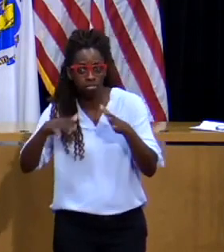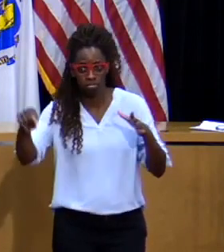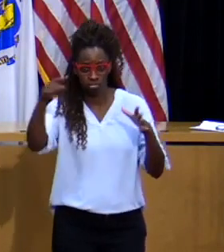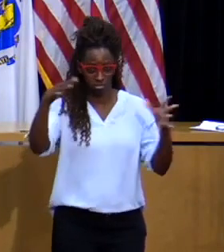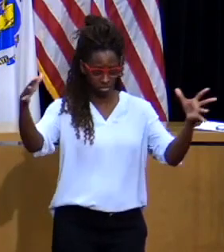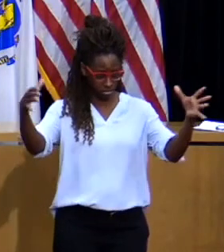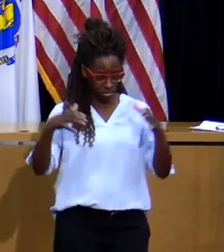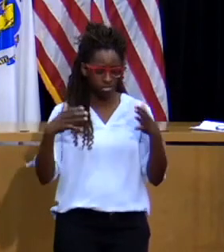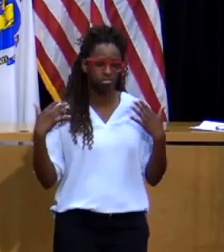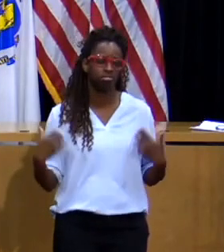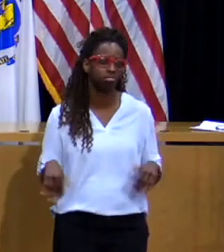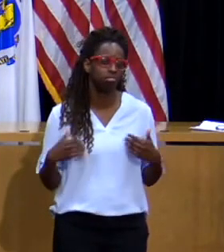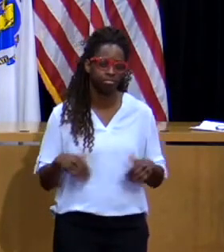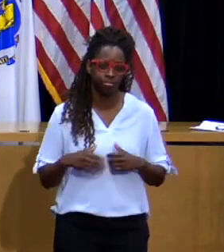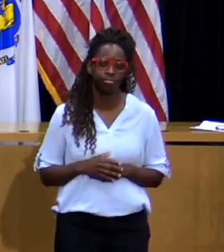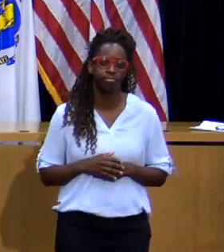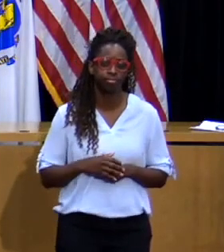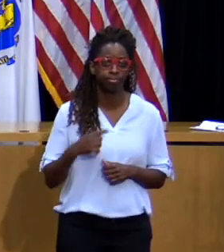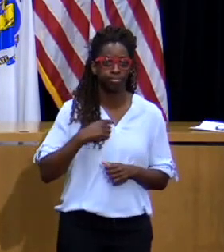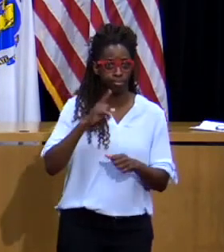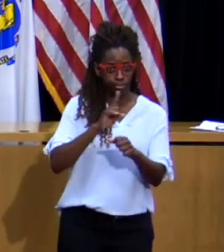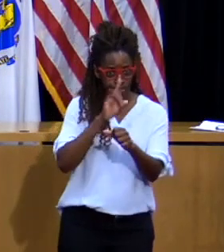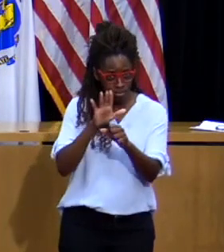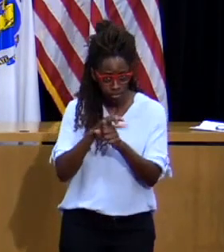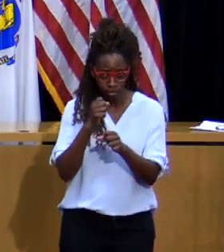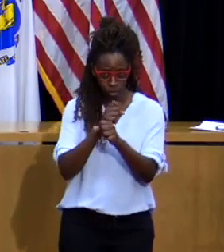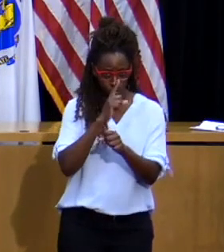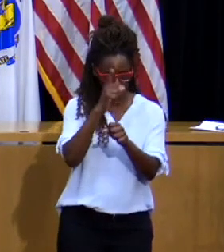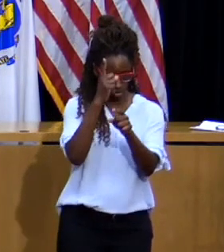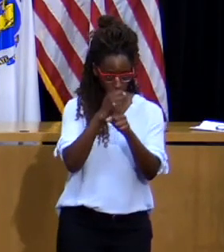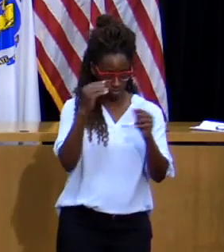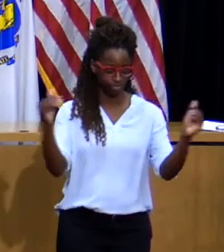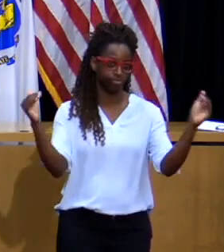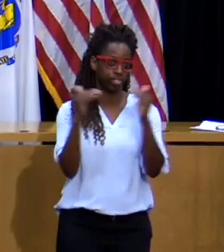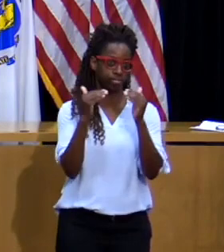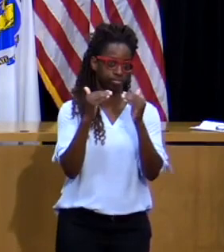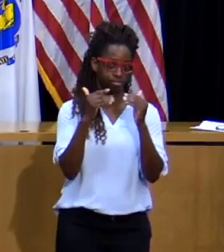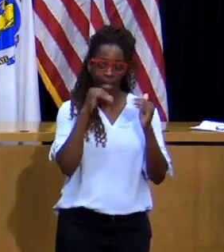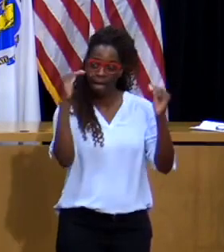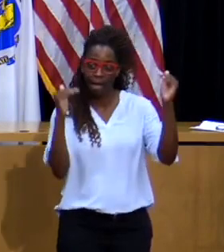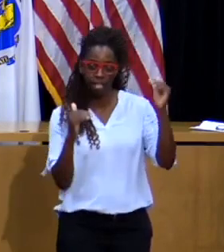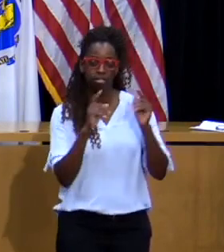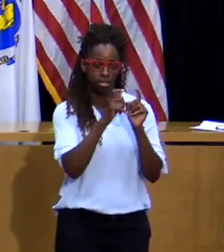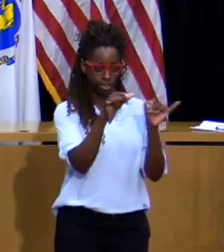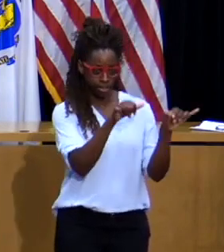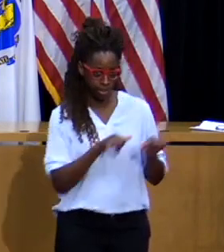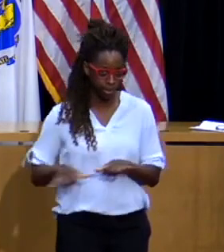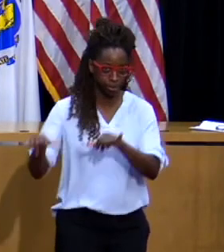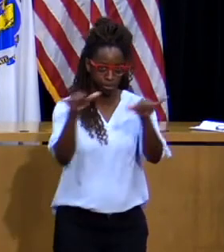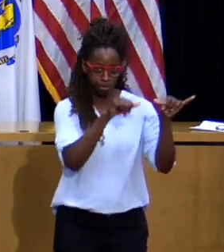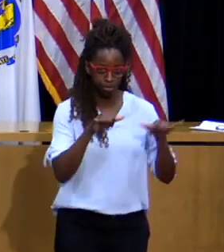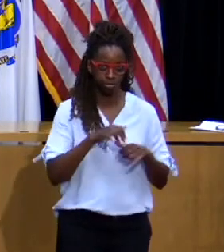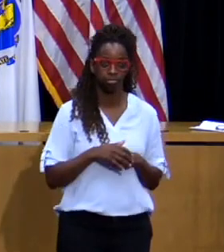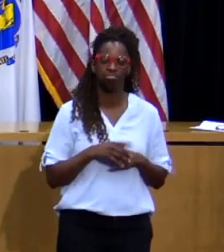to getting this right and being fair. This was complex and difficult